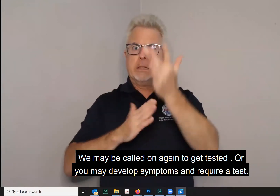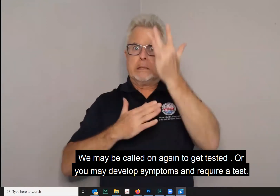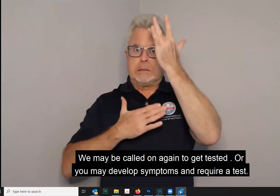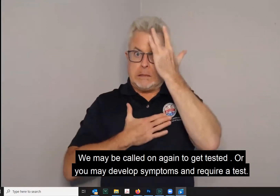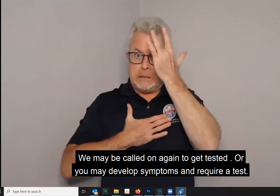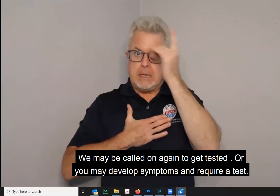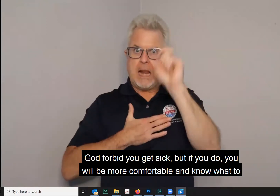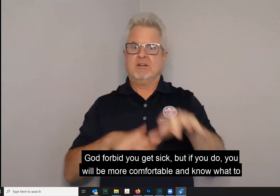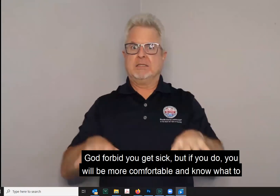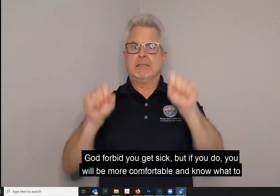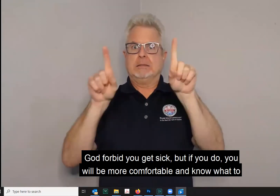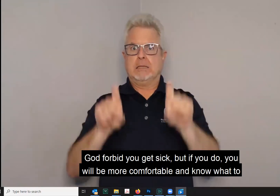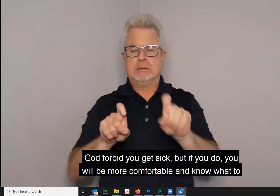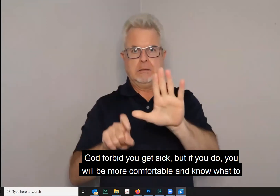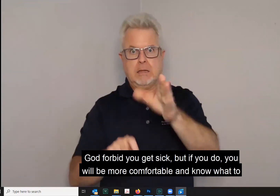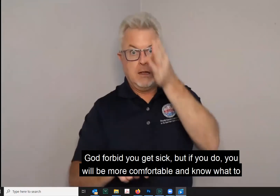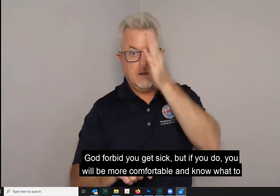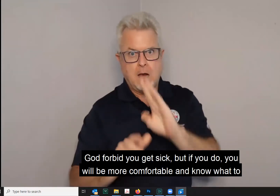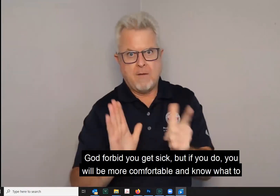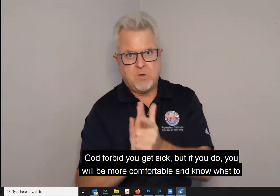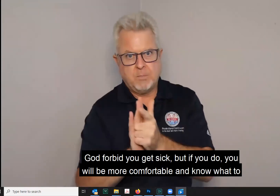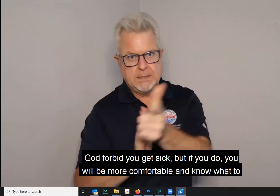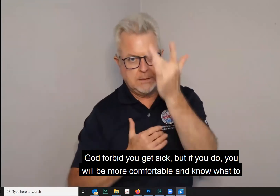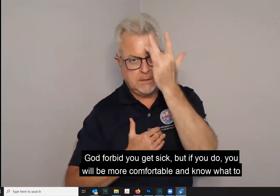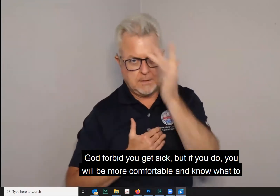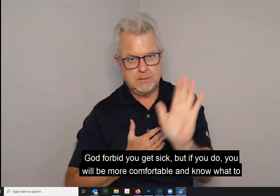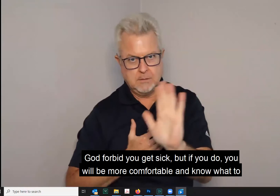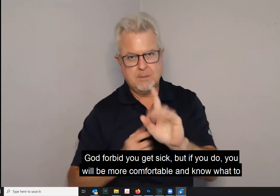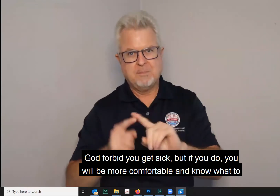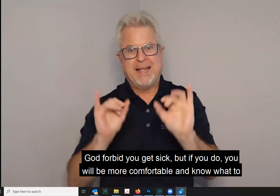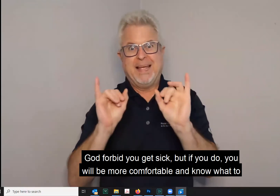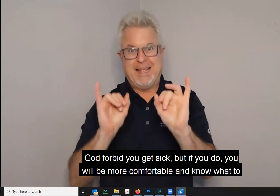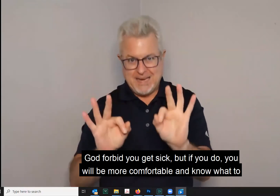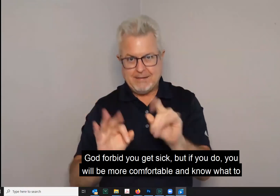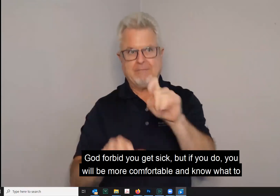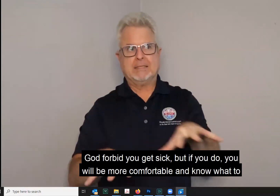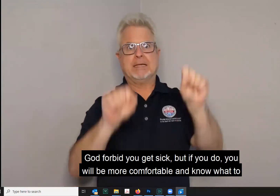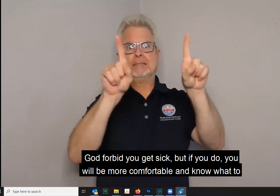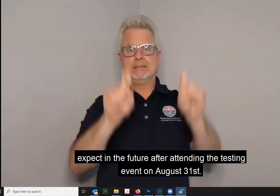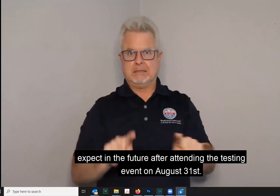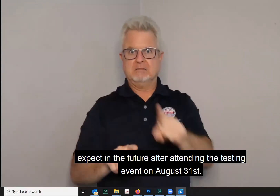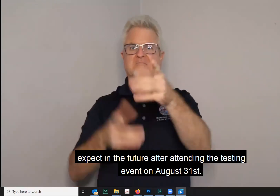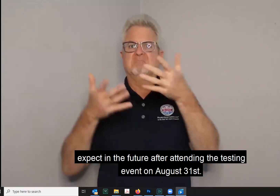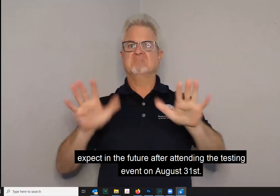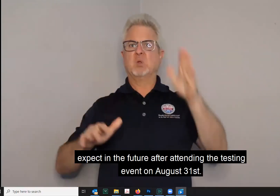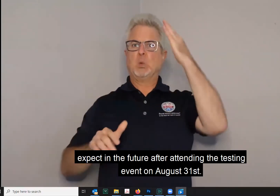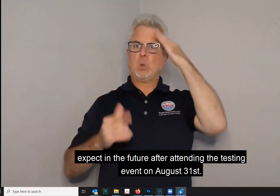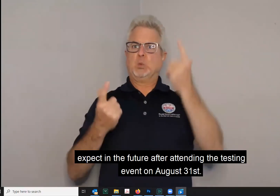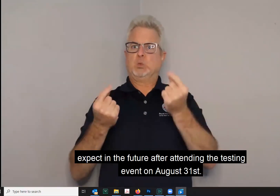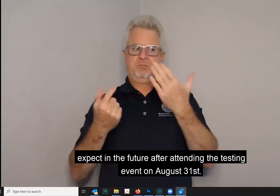Or you might develop symptoms and require a test. God forbid you get sick, but if you do, you will be more